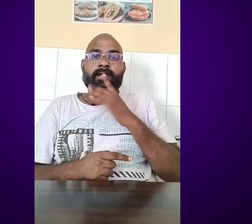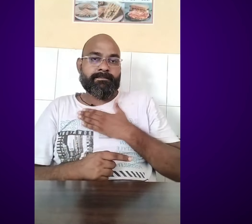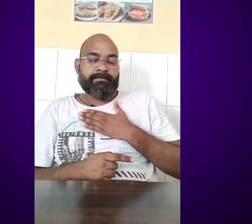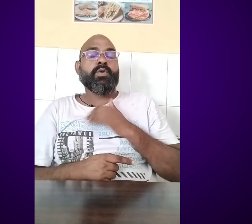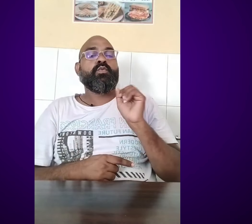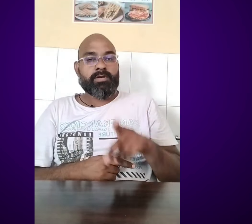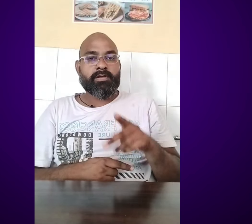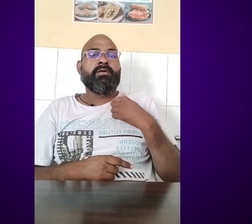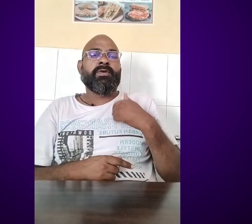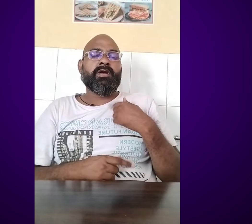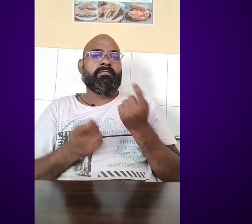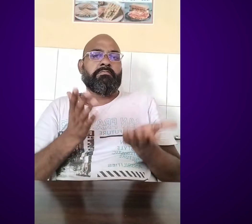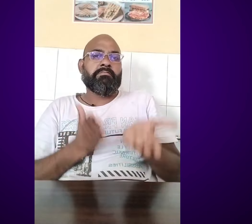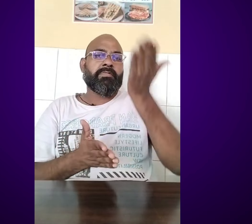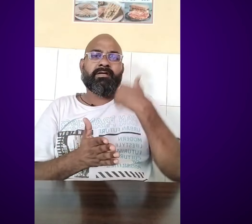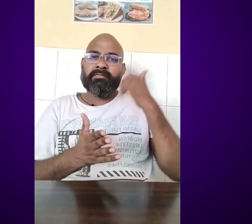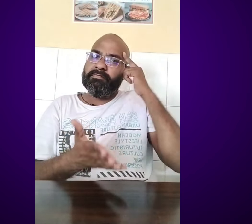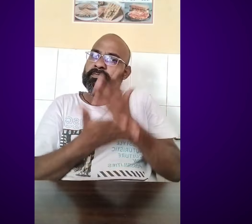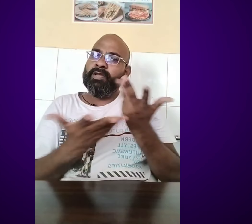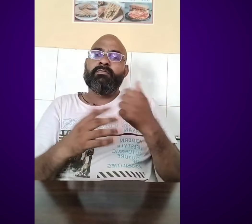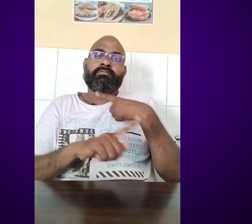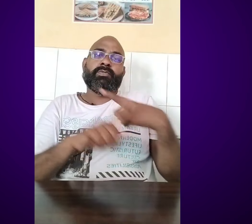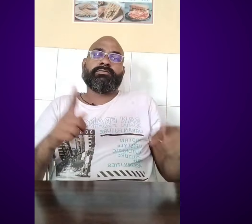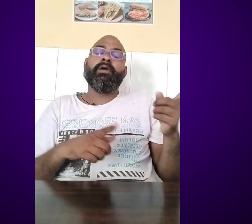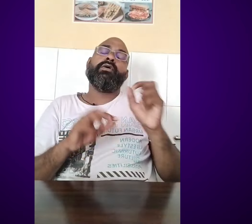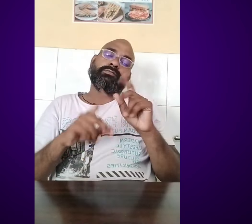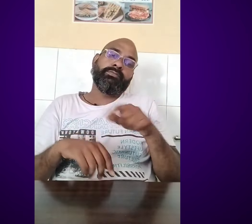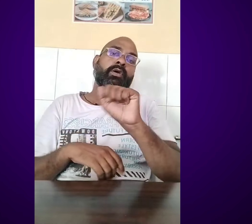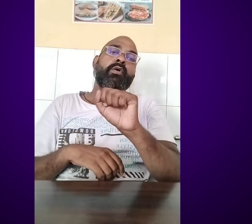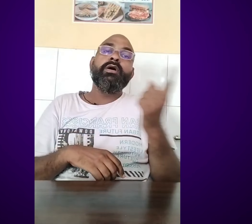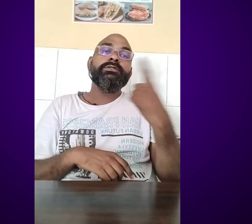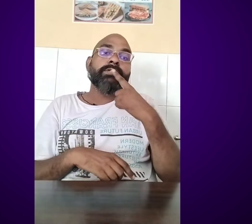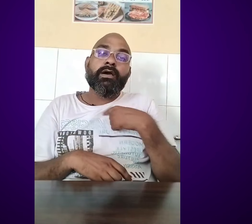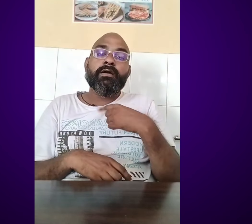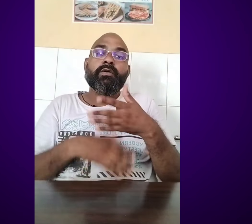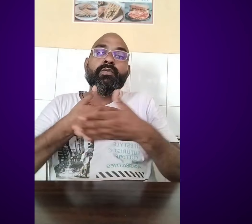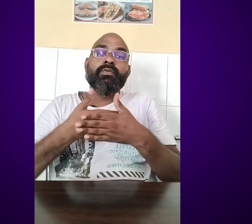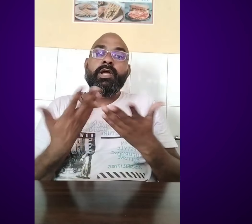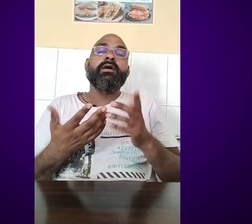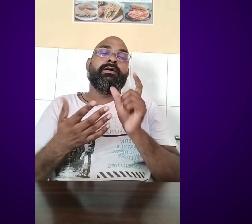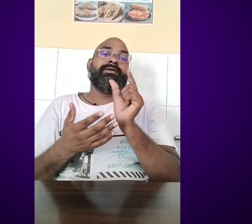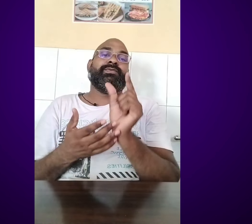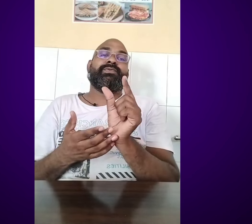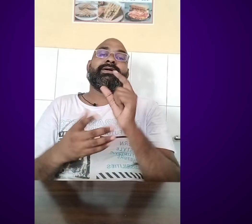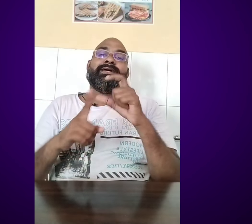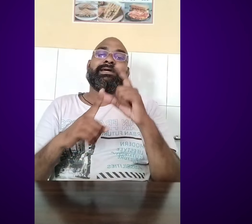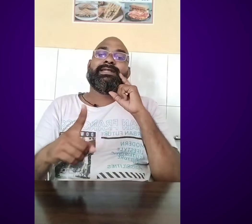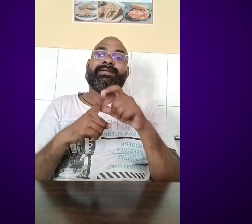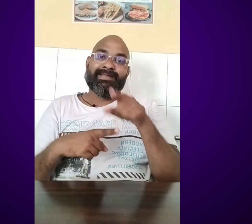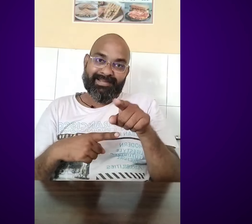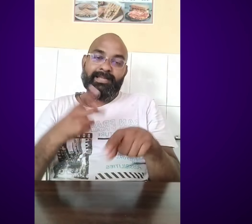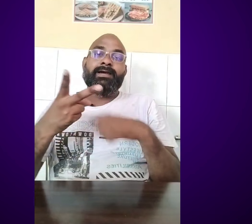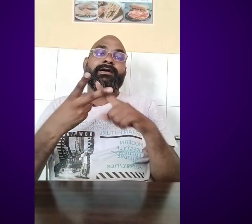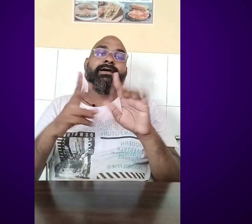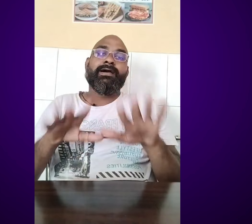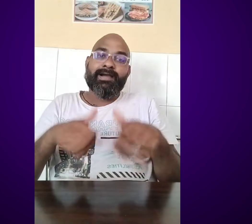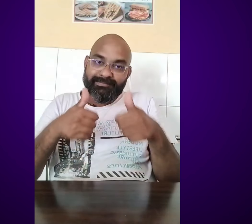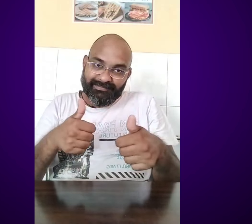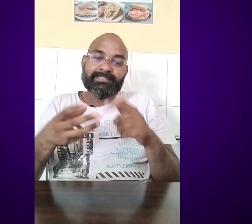medical conditions. Disability pensions. The Indira Gandhi National Disability Pension Scheme provides a monthly pension of 300